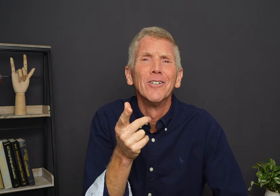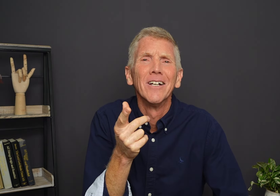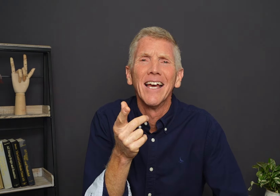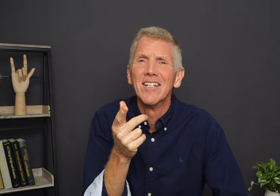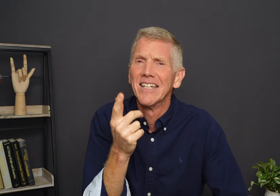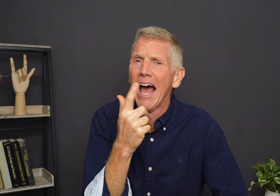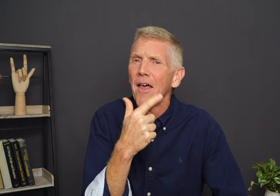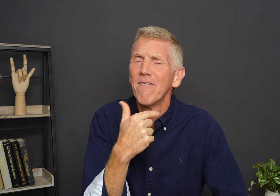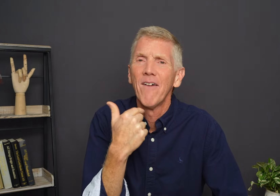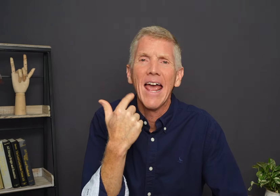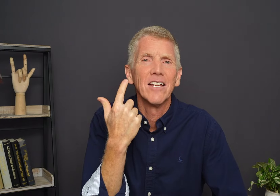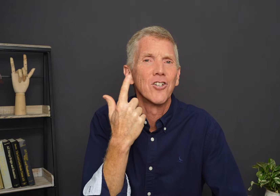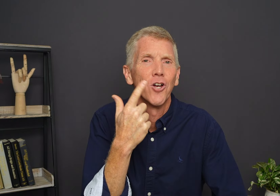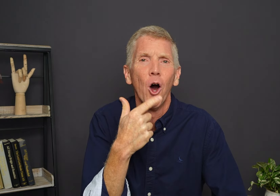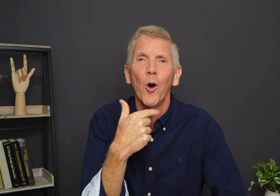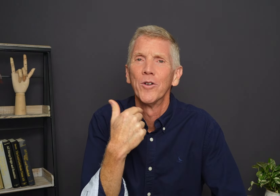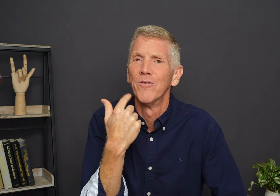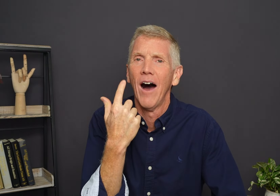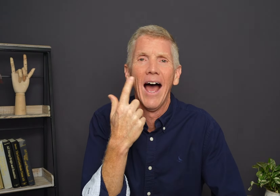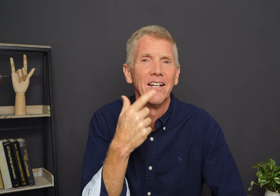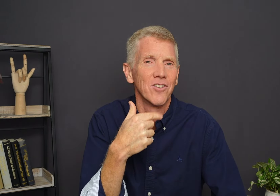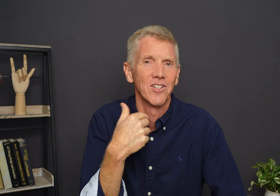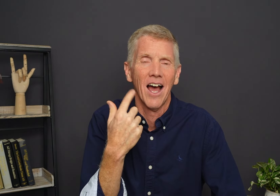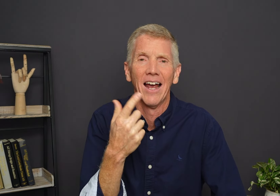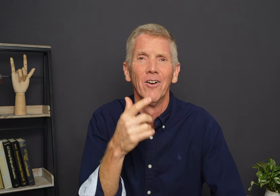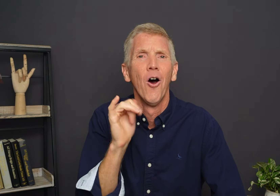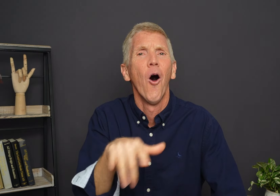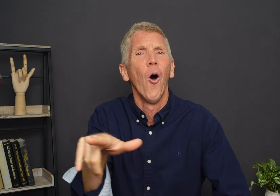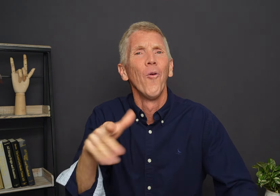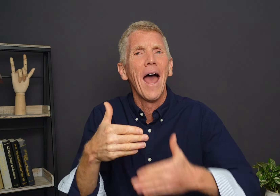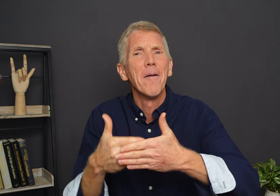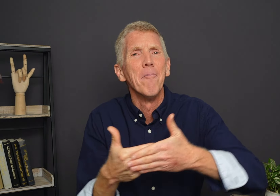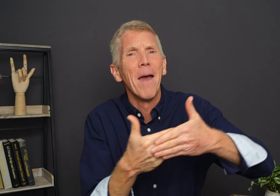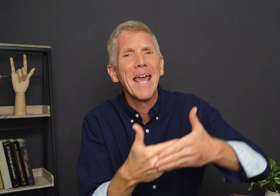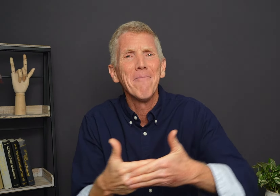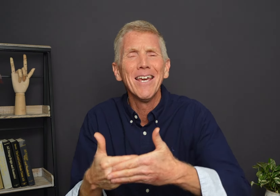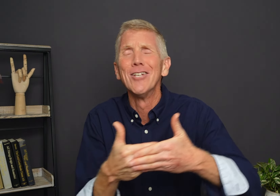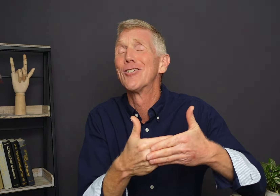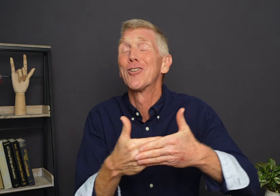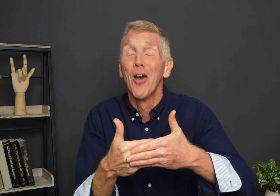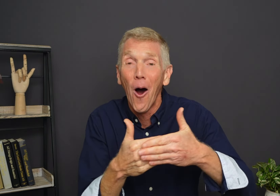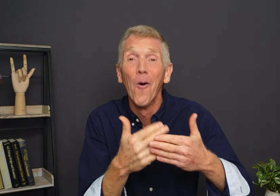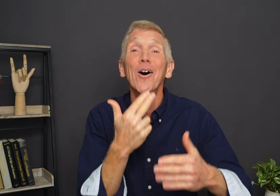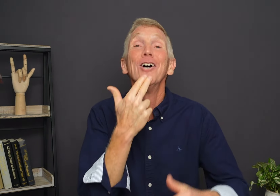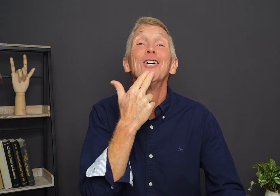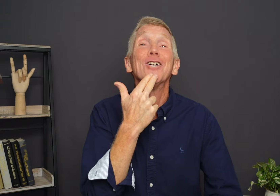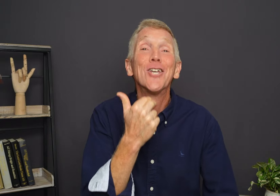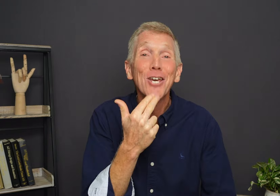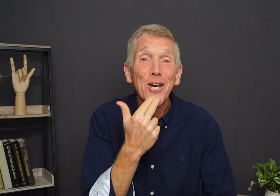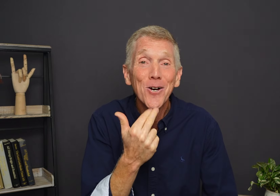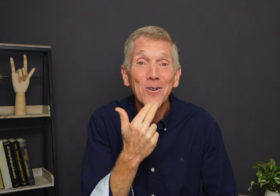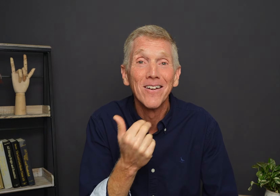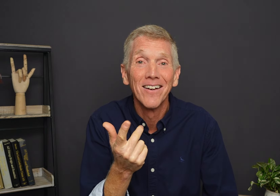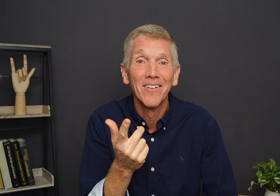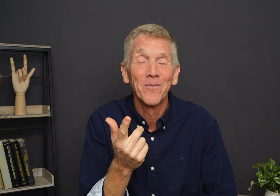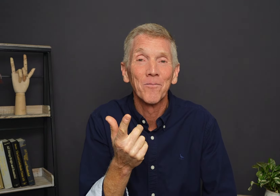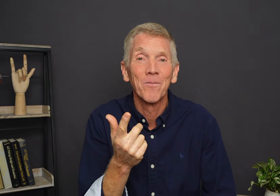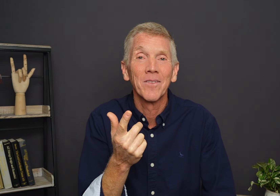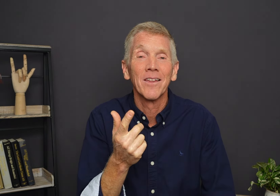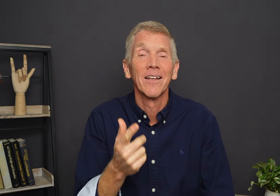You can see how that face so defines the sign. Oh, that baby is so cute.